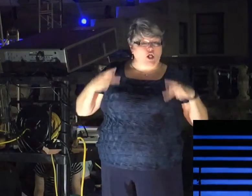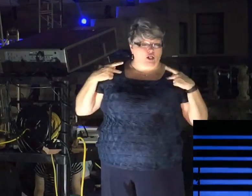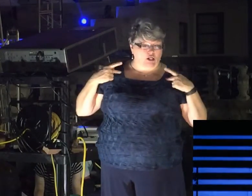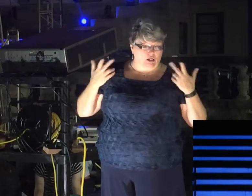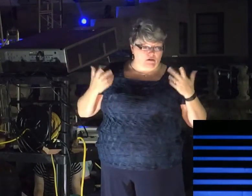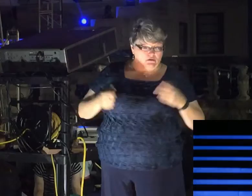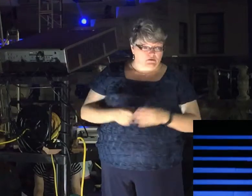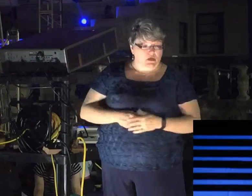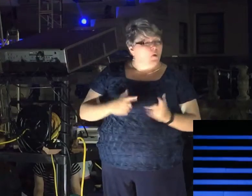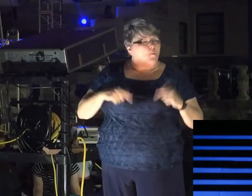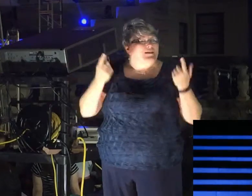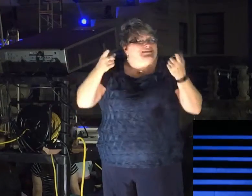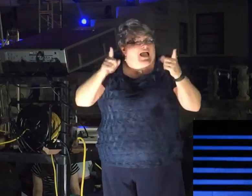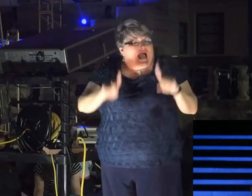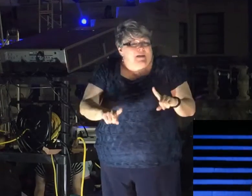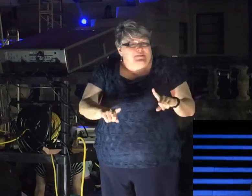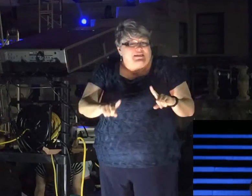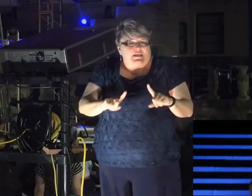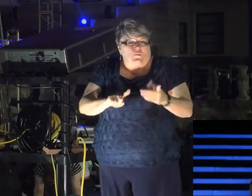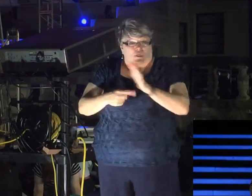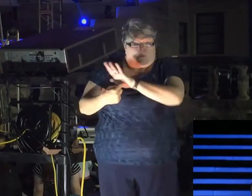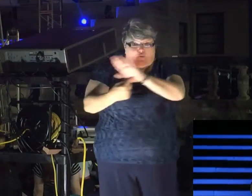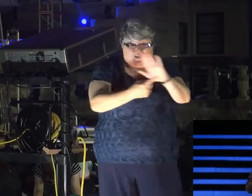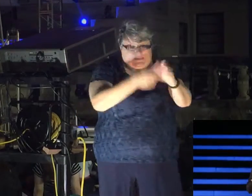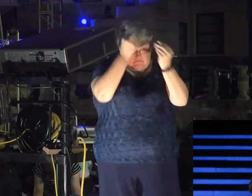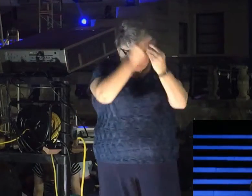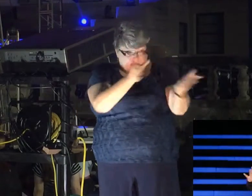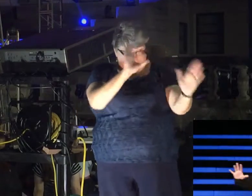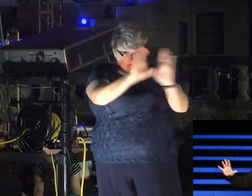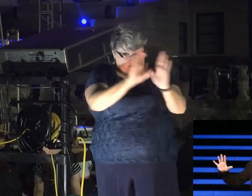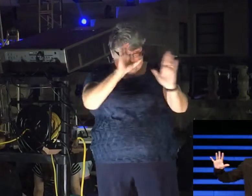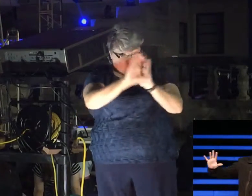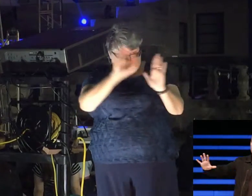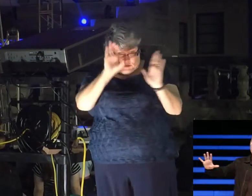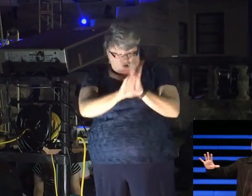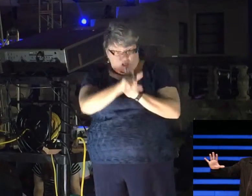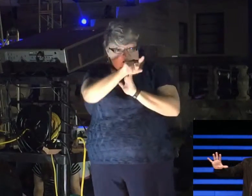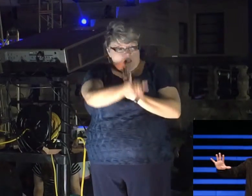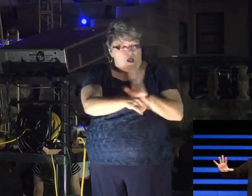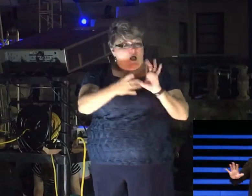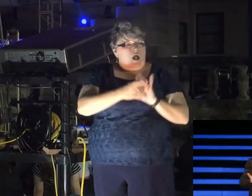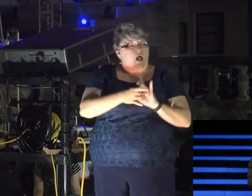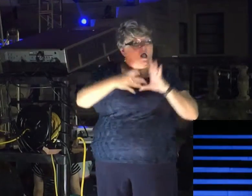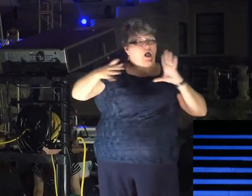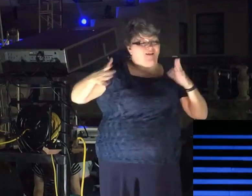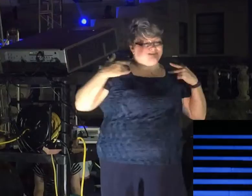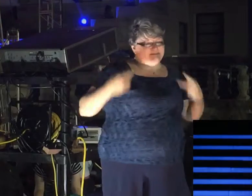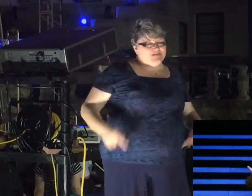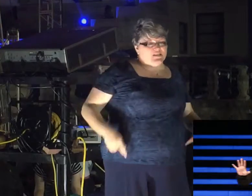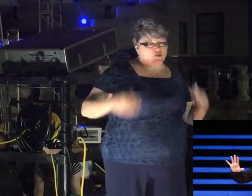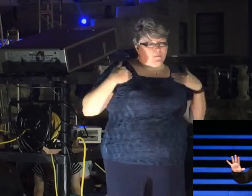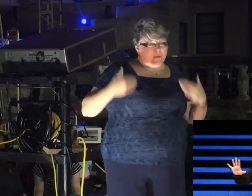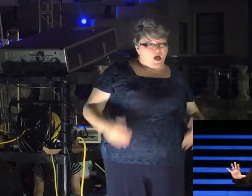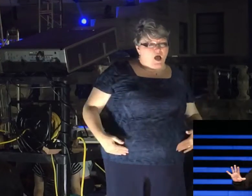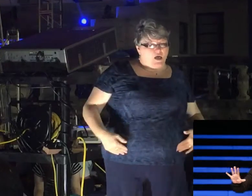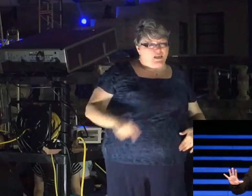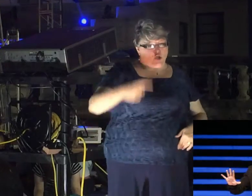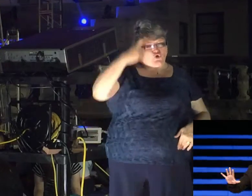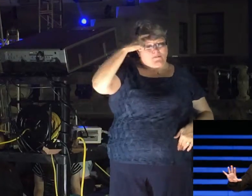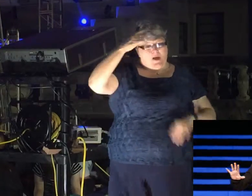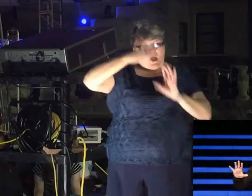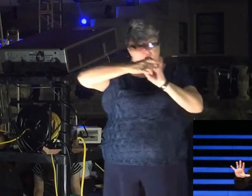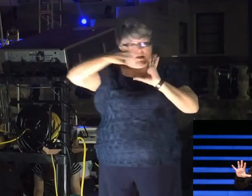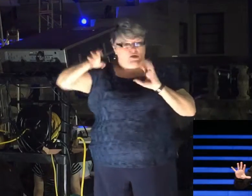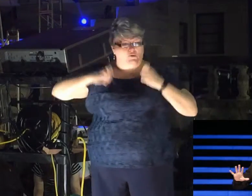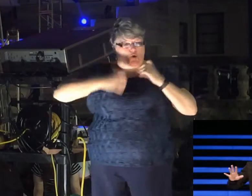primarily physical. And what's happening with the presentation you're getting in images is a divorce of your physical